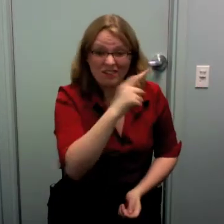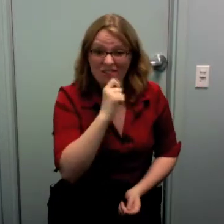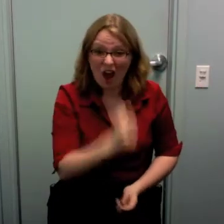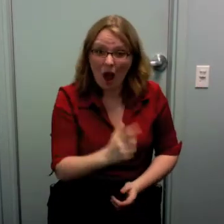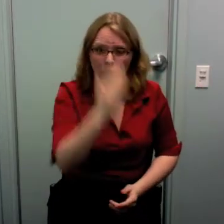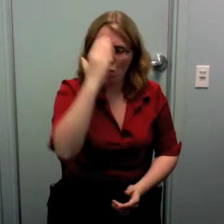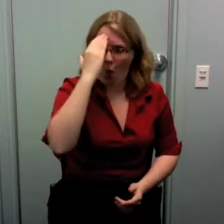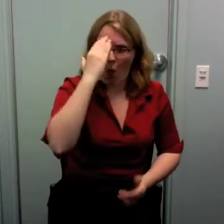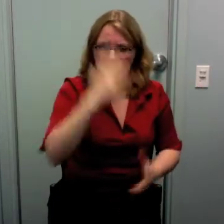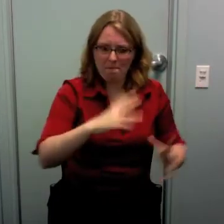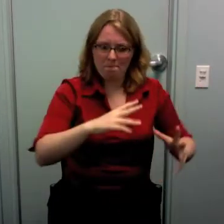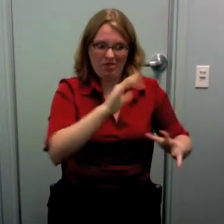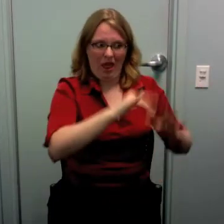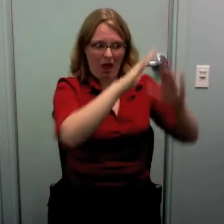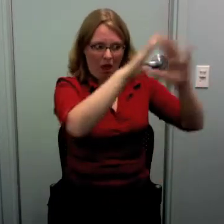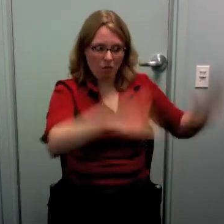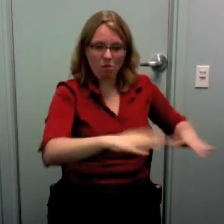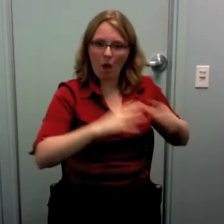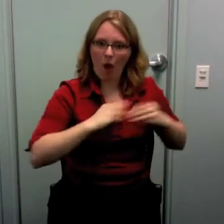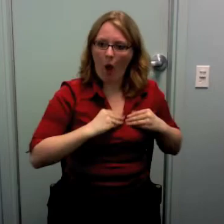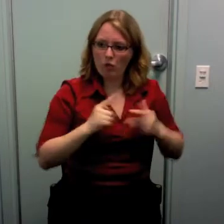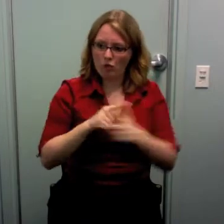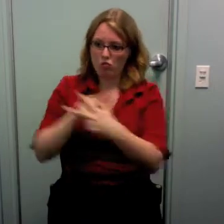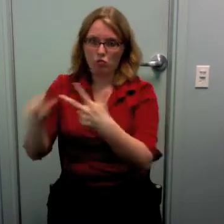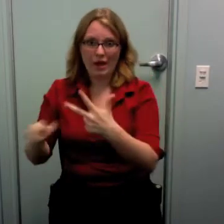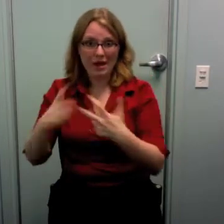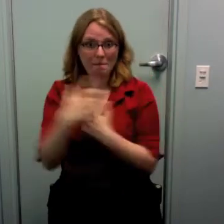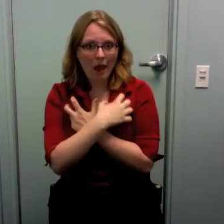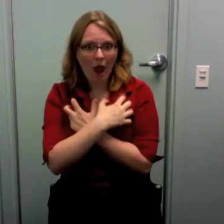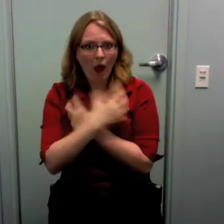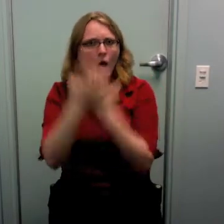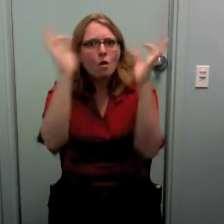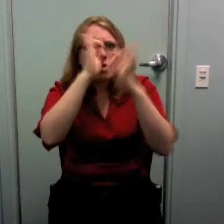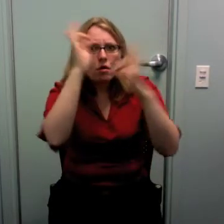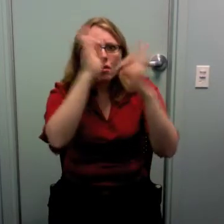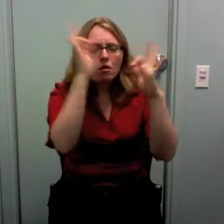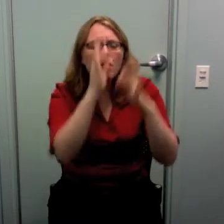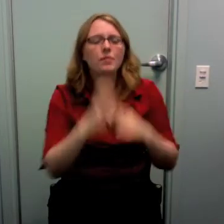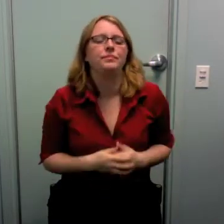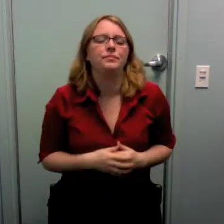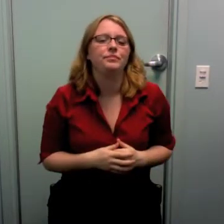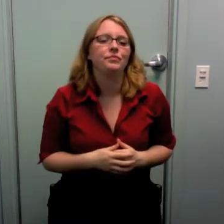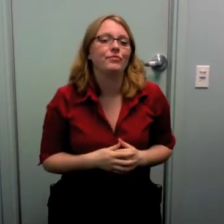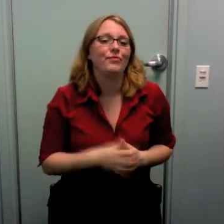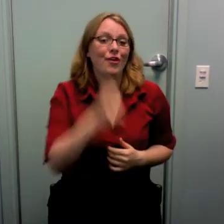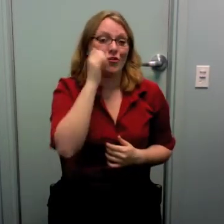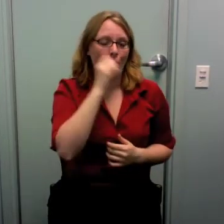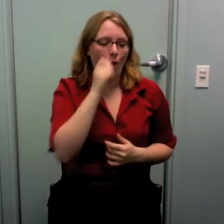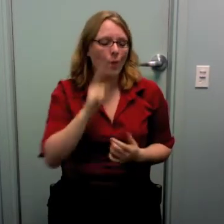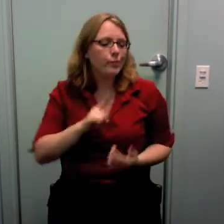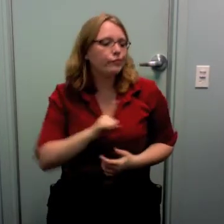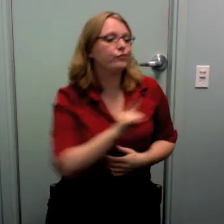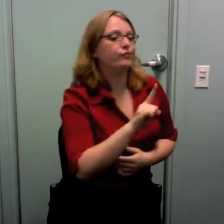3 bears. Goldilocks went up to the house and knocked on the door, but nobody